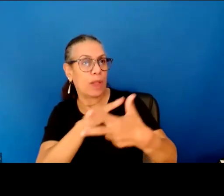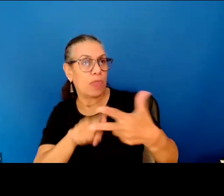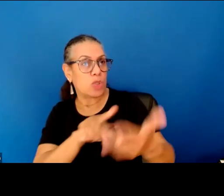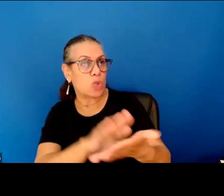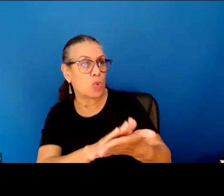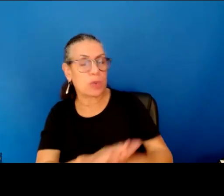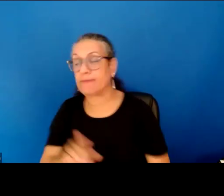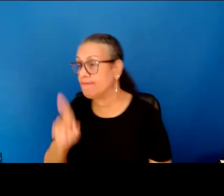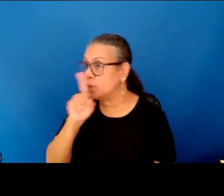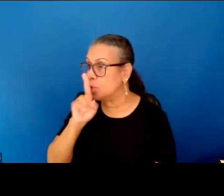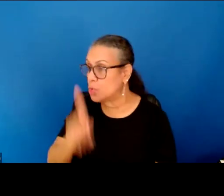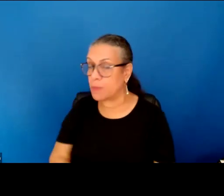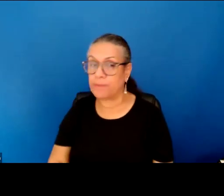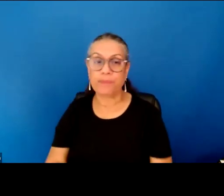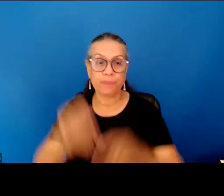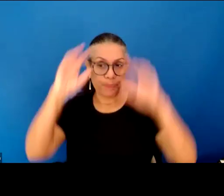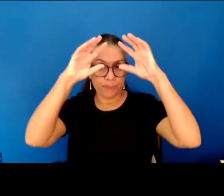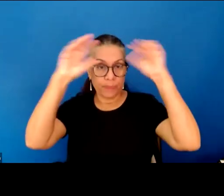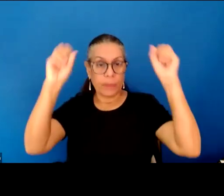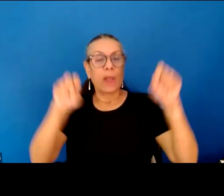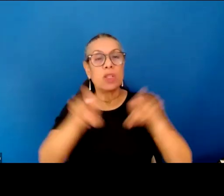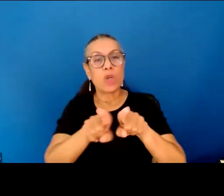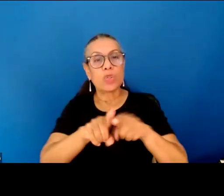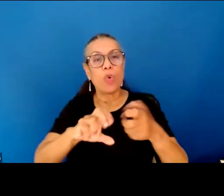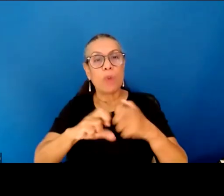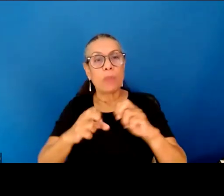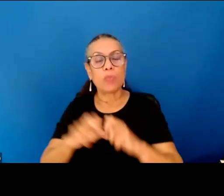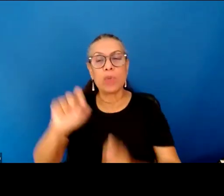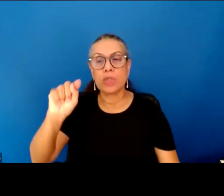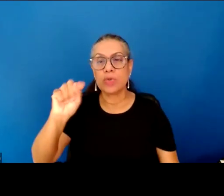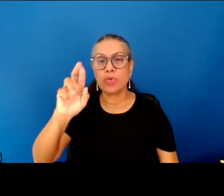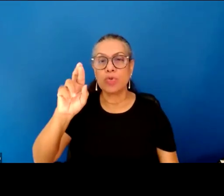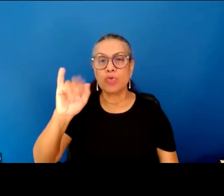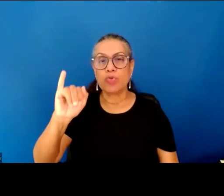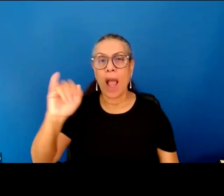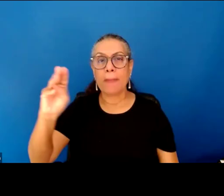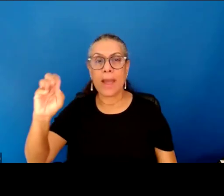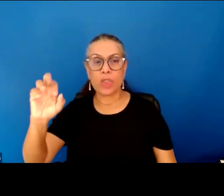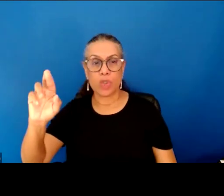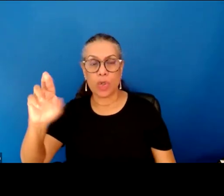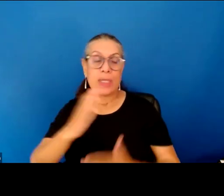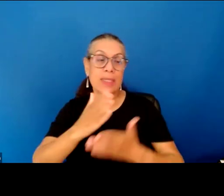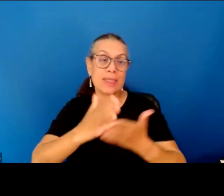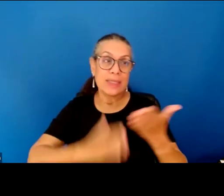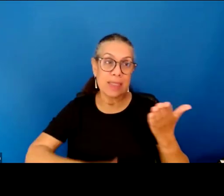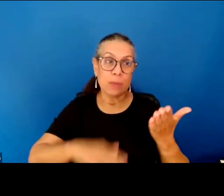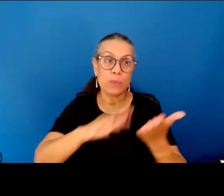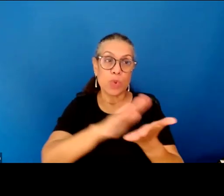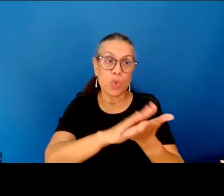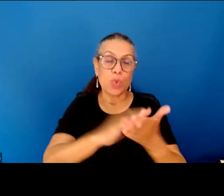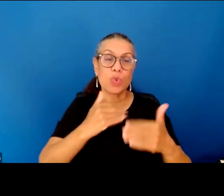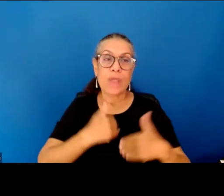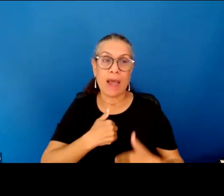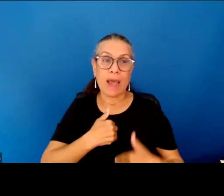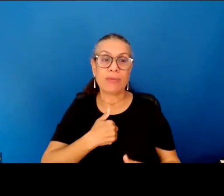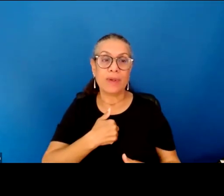There's also the issue of the trimester and needing to wait for the schools that are on trimester grades. The schools